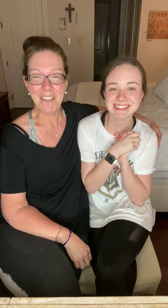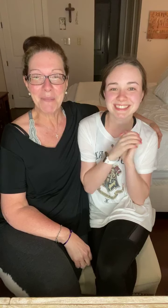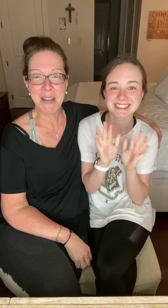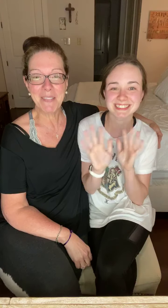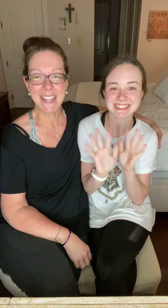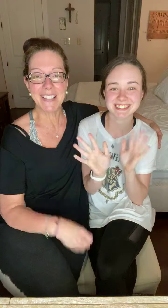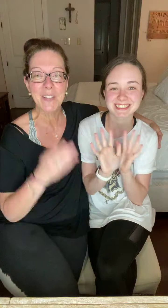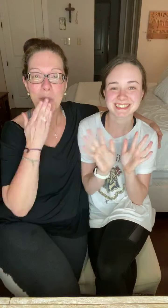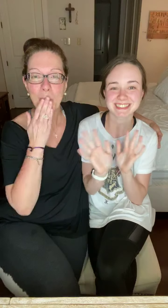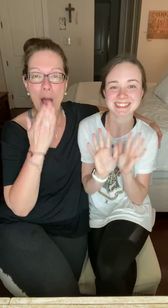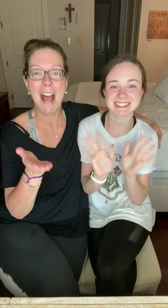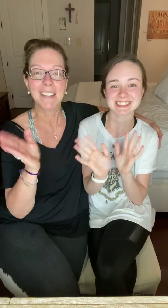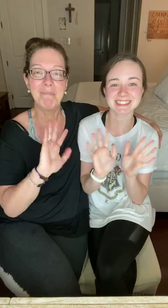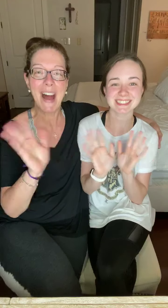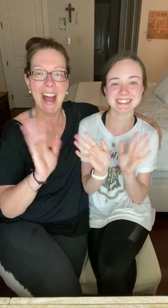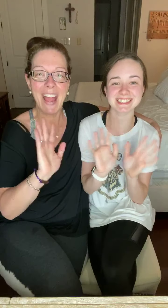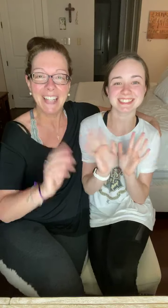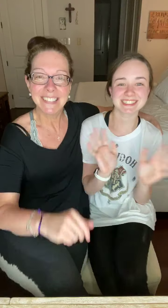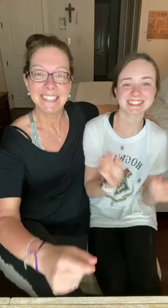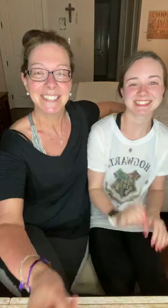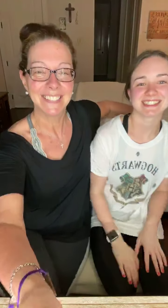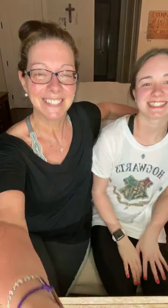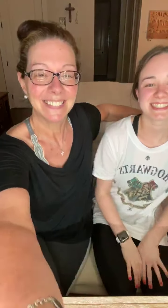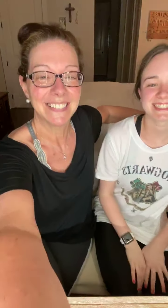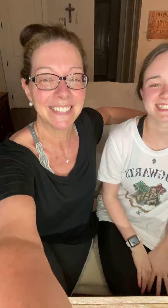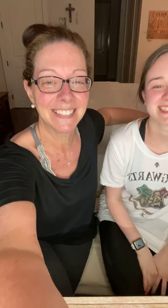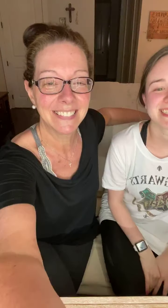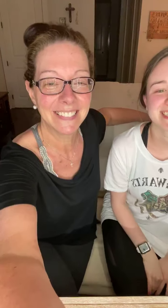for being with us. Mwah! Bye! Bye! Bye!